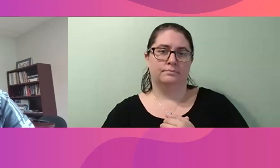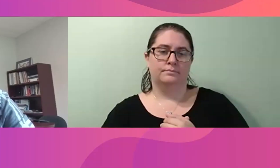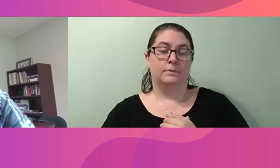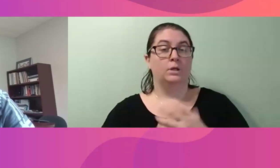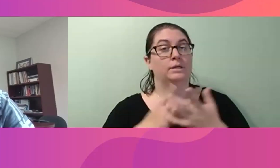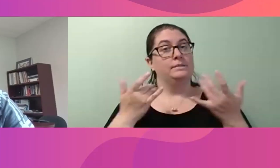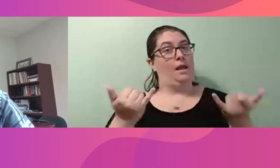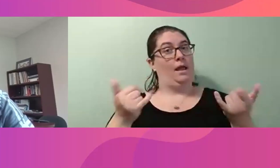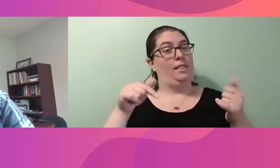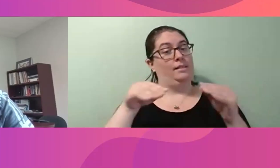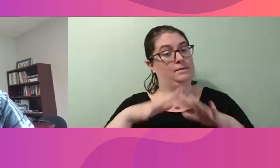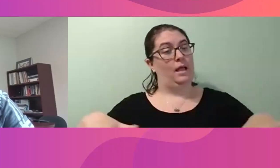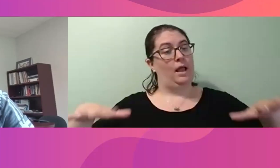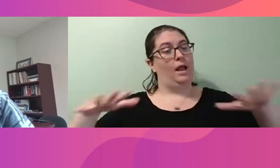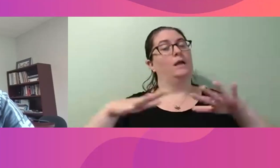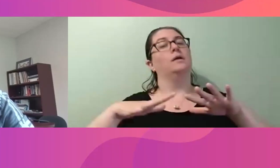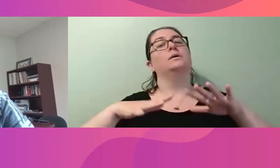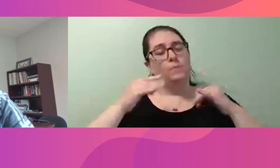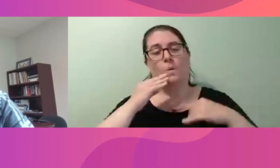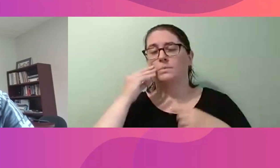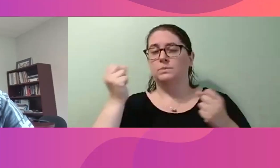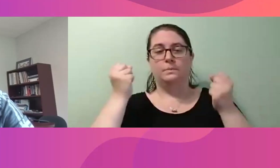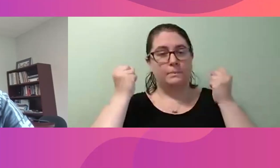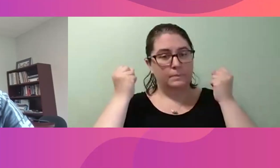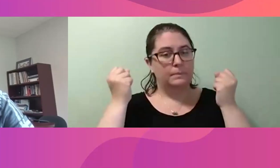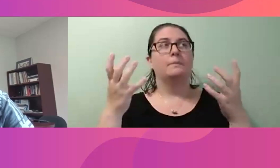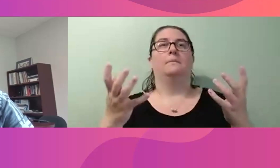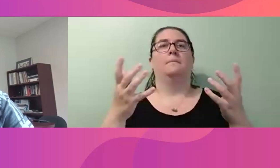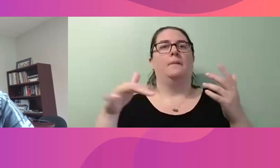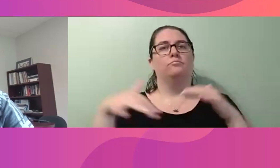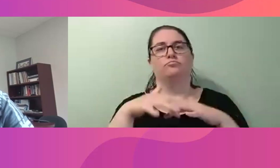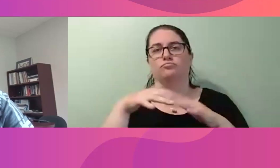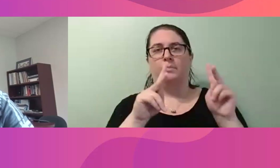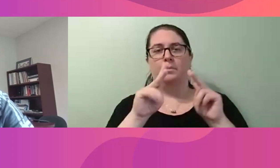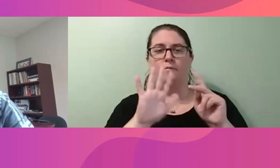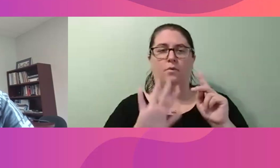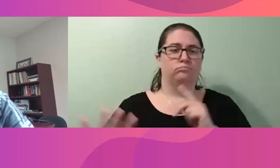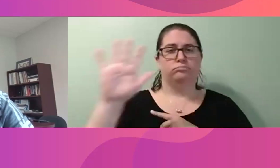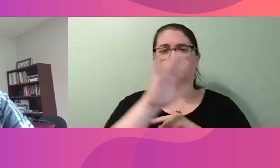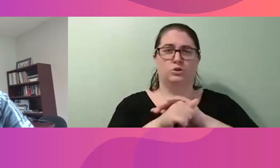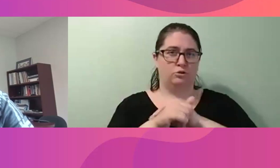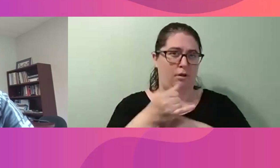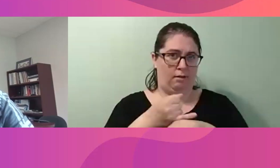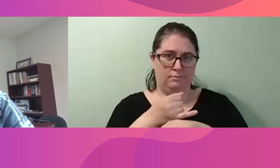Today, this land continues to be home to many Indigenous peoples from across Turtle Island.